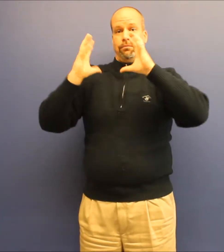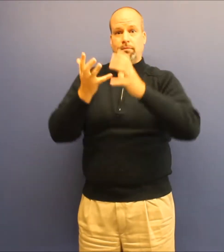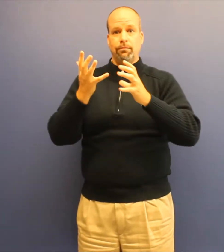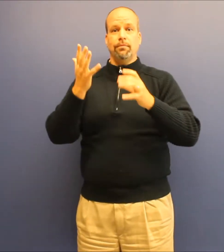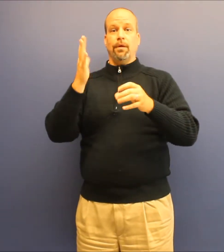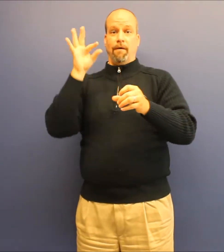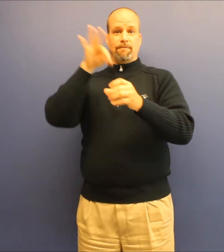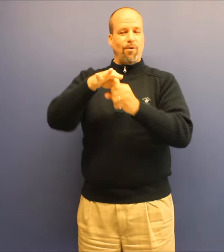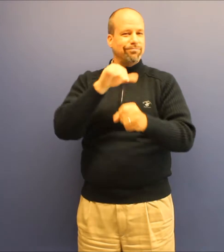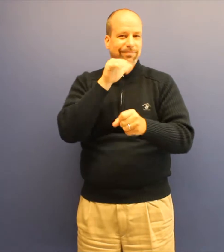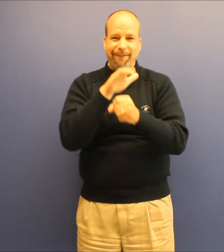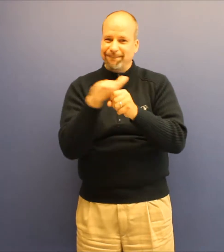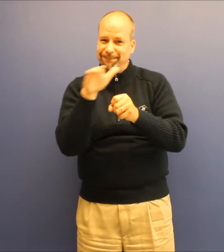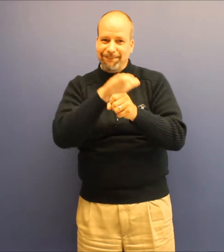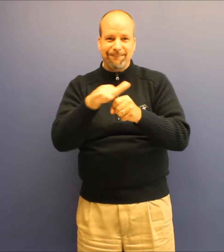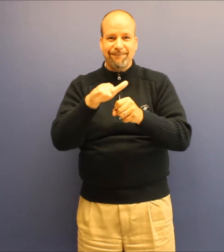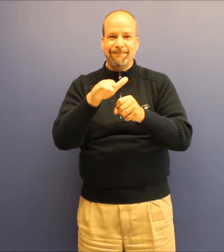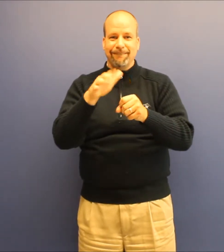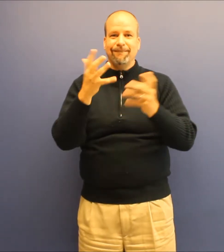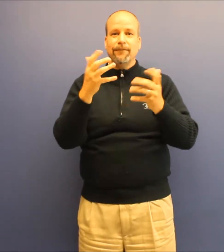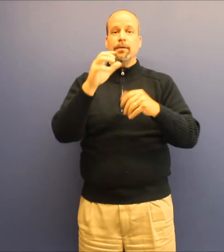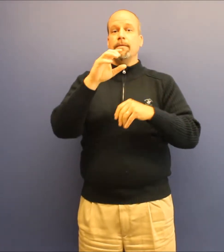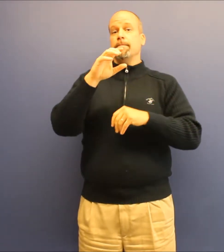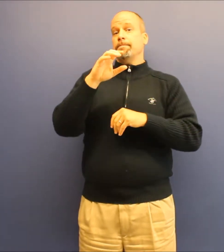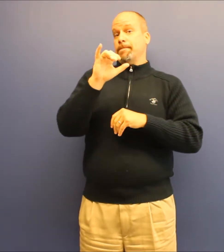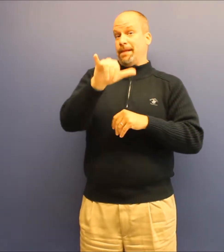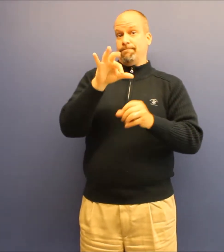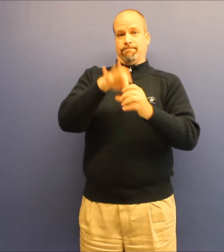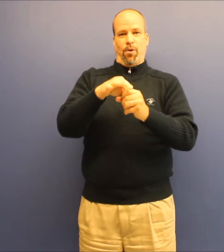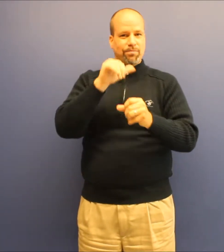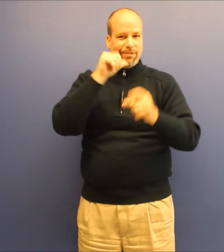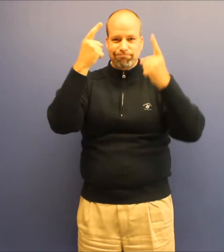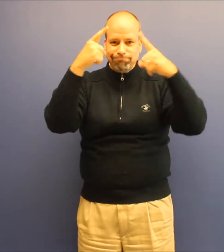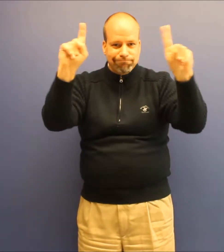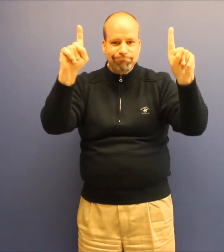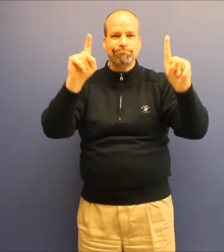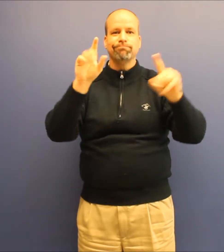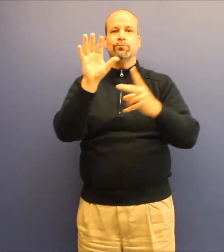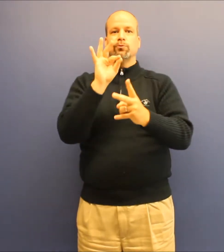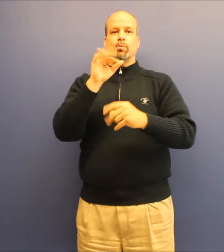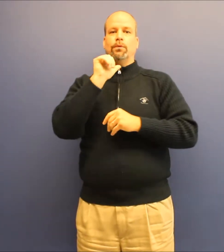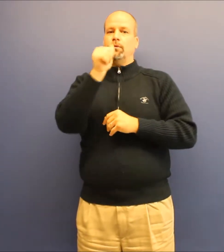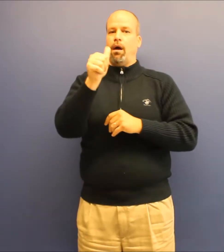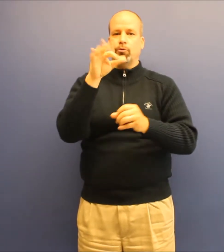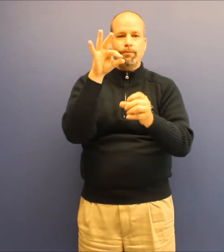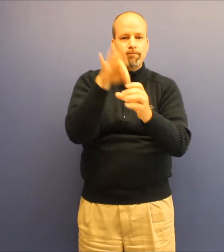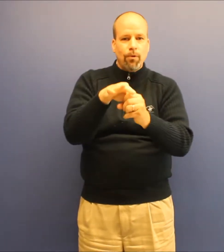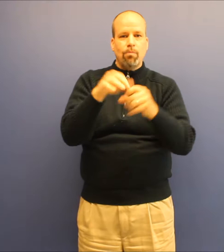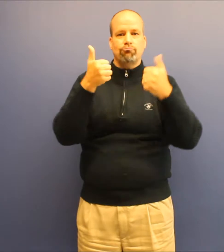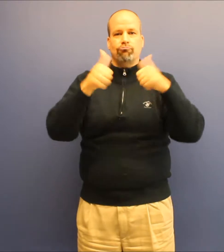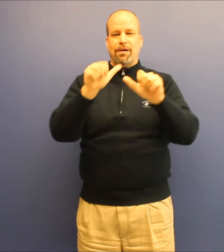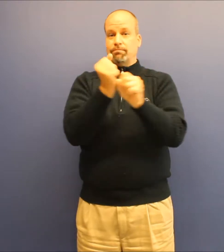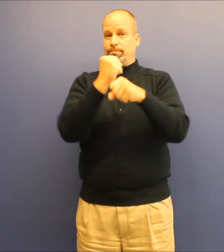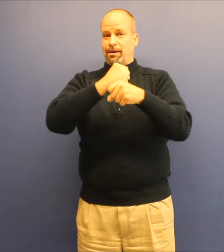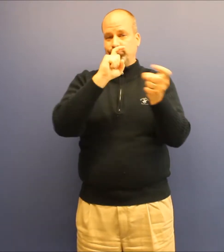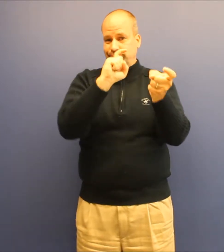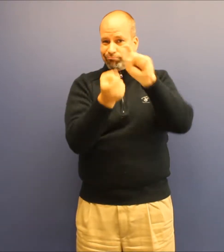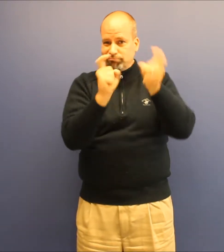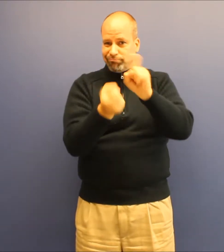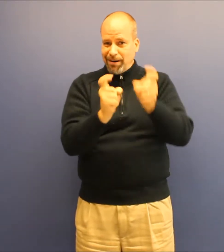Because the Senate did not have enough votes to pass the Better Care Reconciliation Act, they chose not to vote on it and tried to make